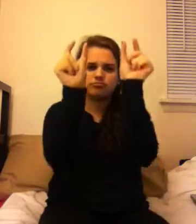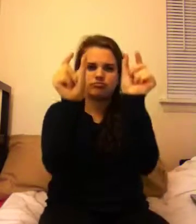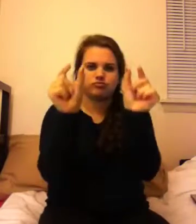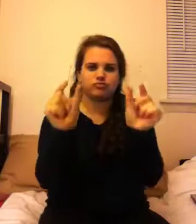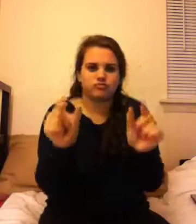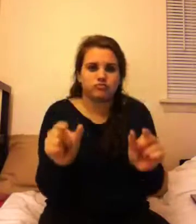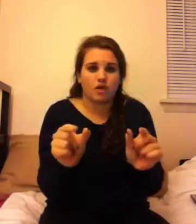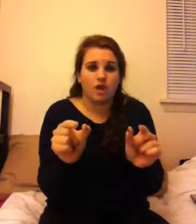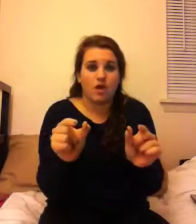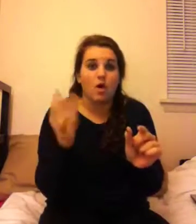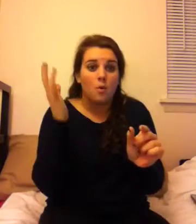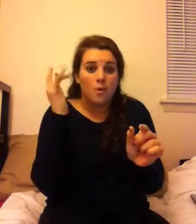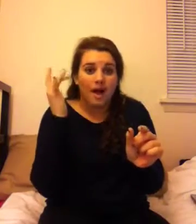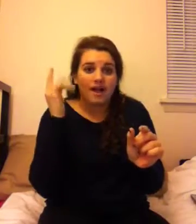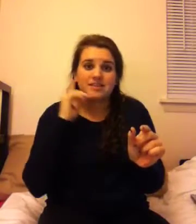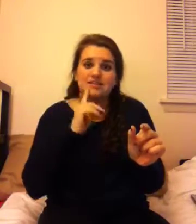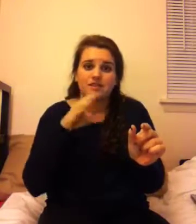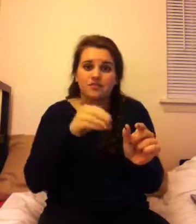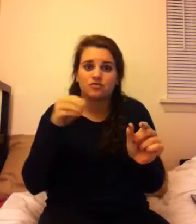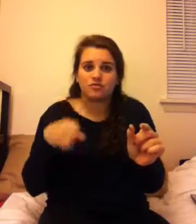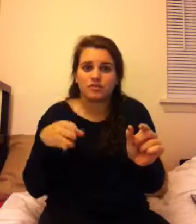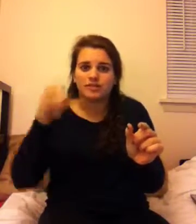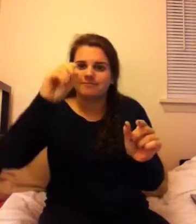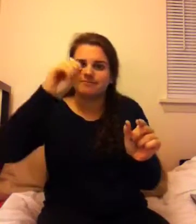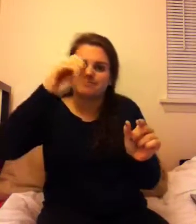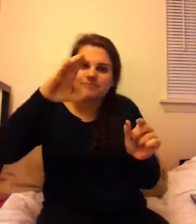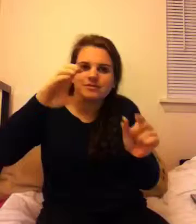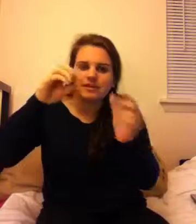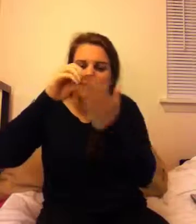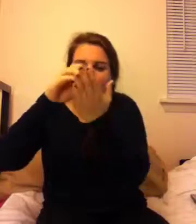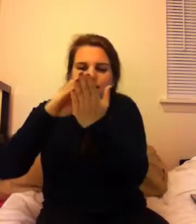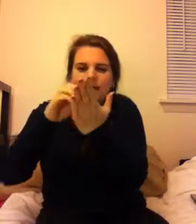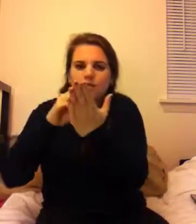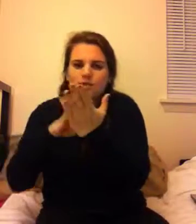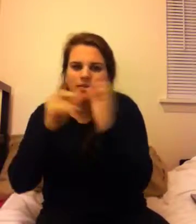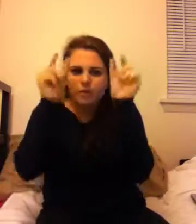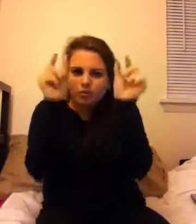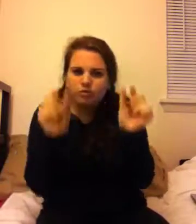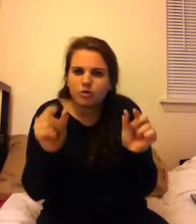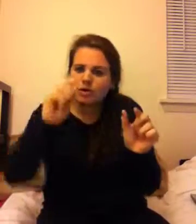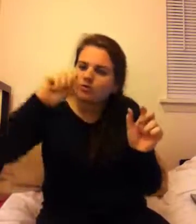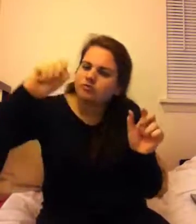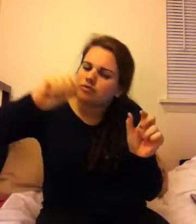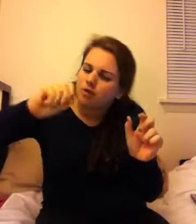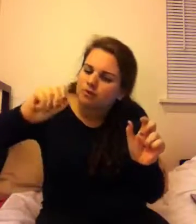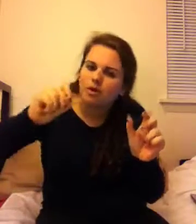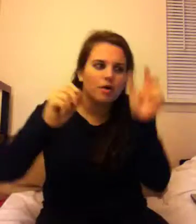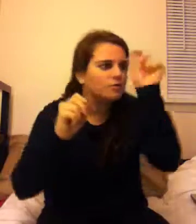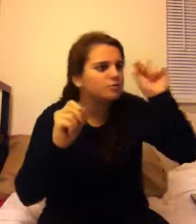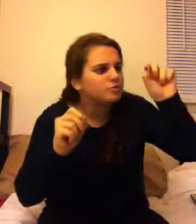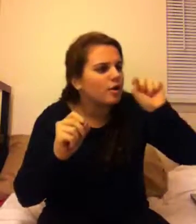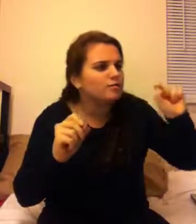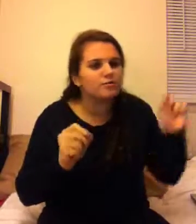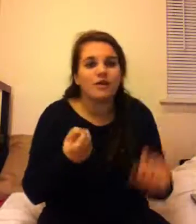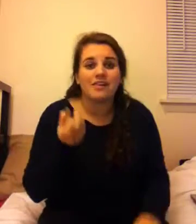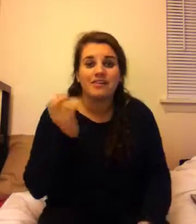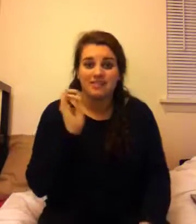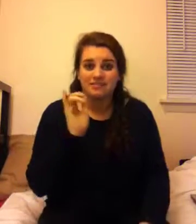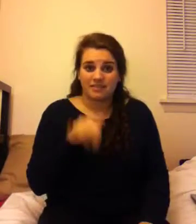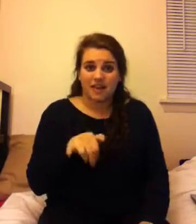to, that they would like to afterwards. So he may need to write something to clarify or to